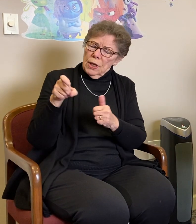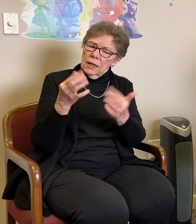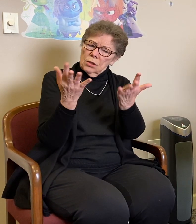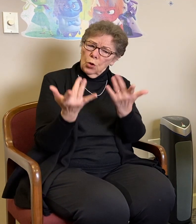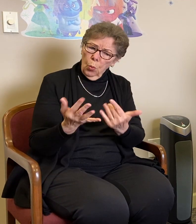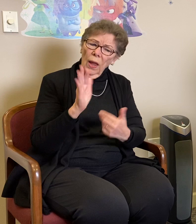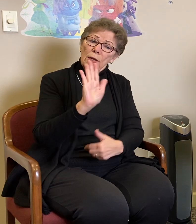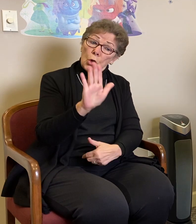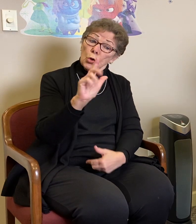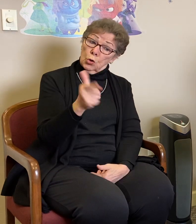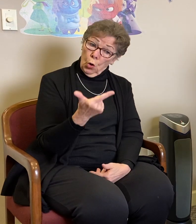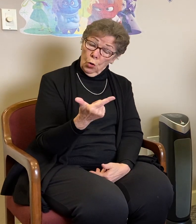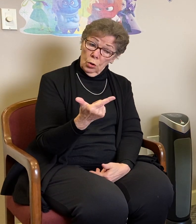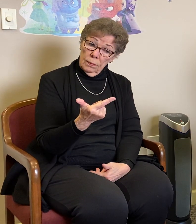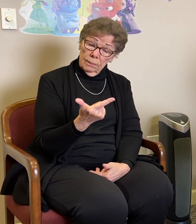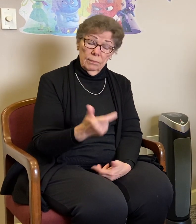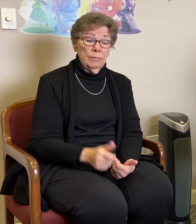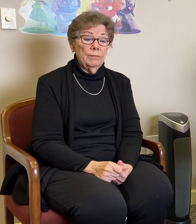your turn."